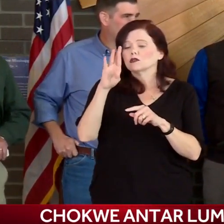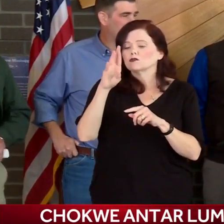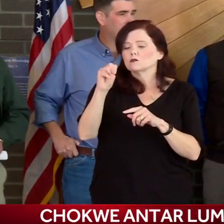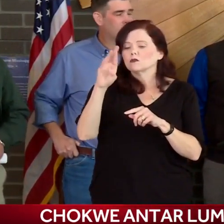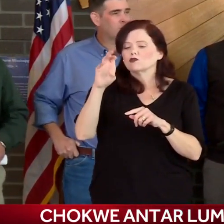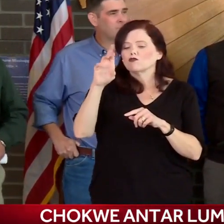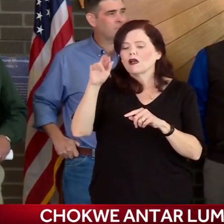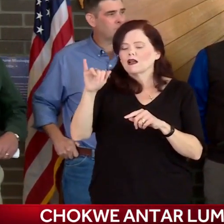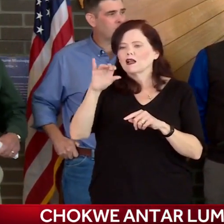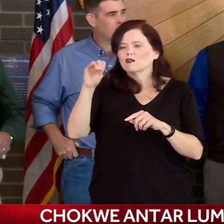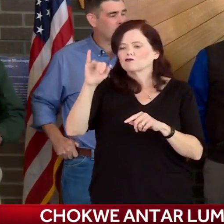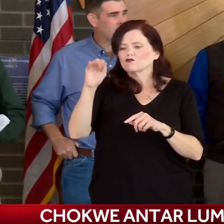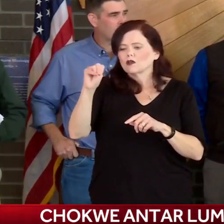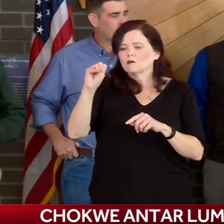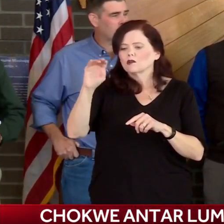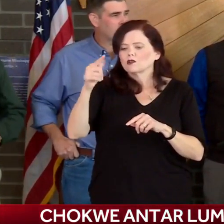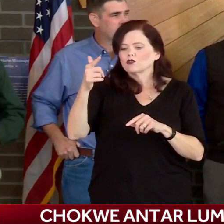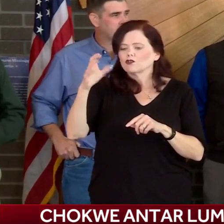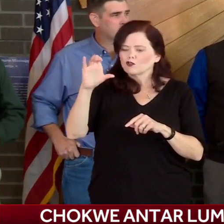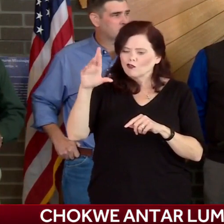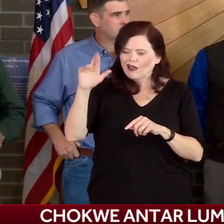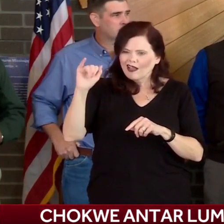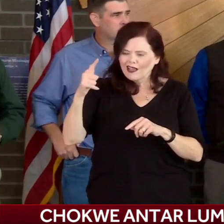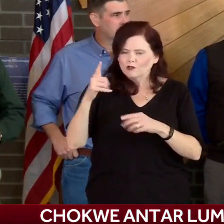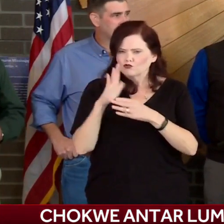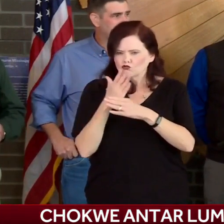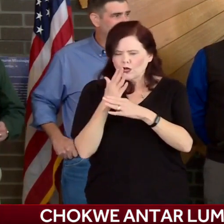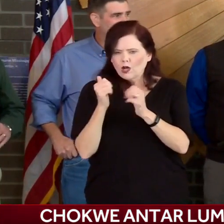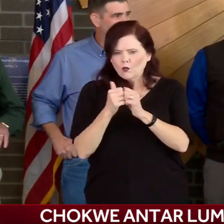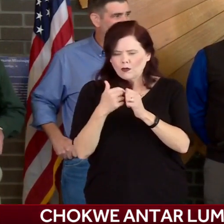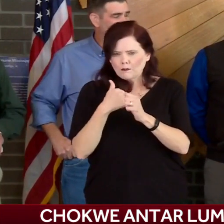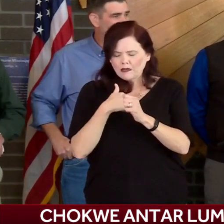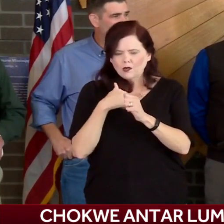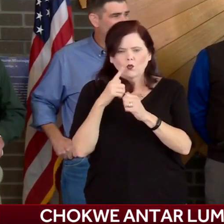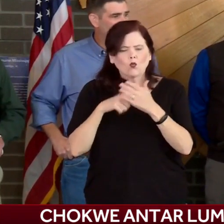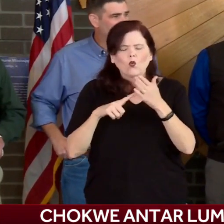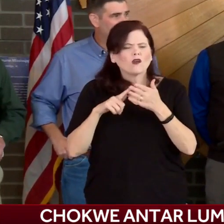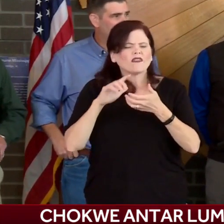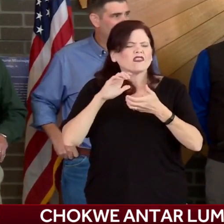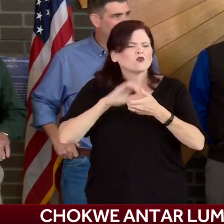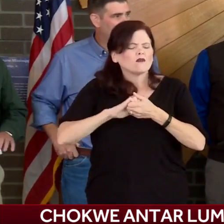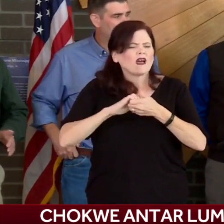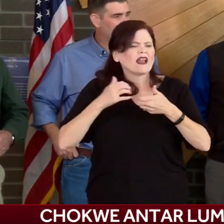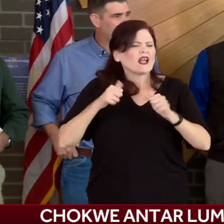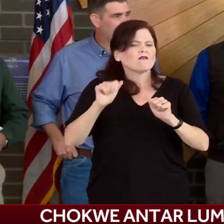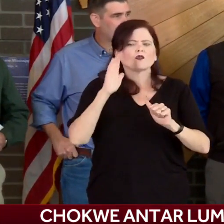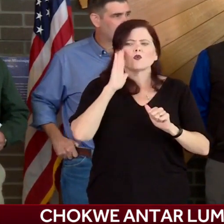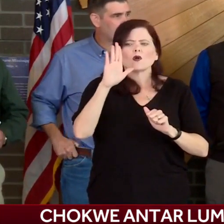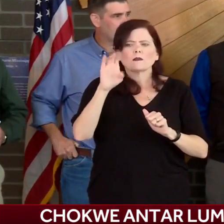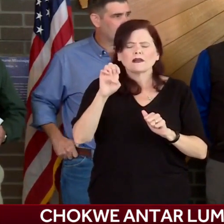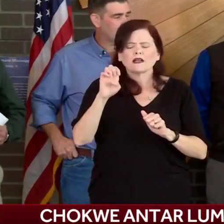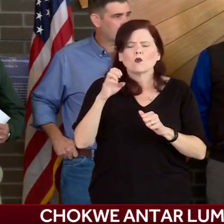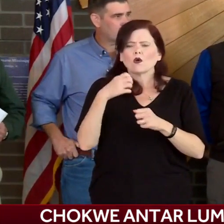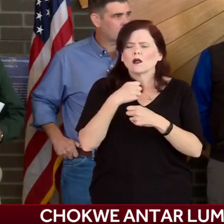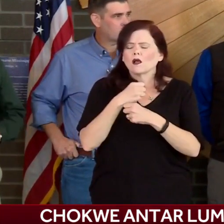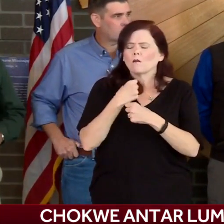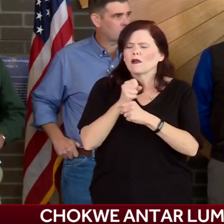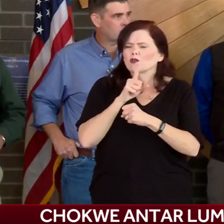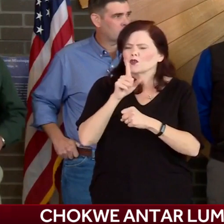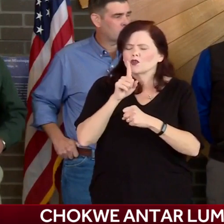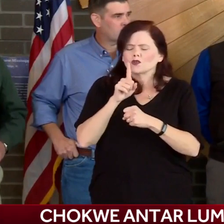along with Jim Craig, joined me at the office to share what the unified effort would be. I want to assure you that at OB